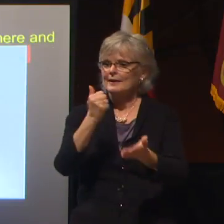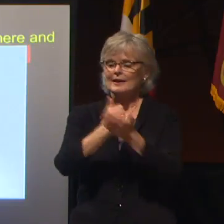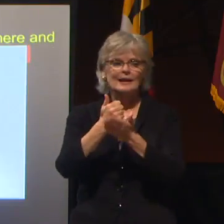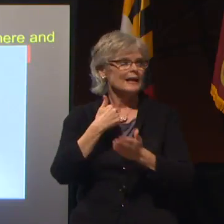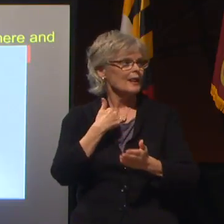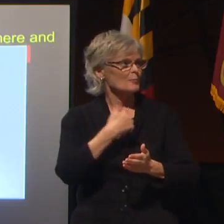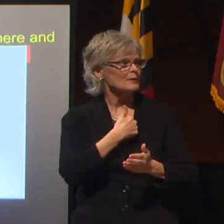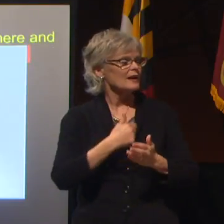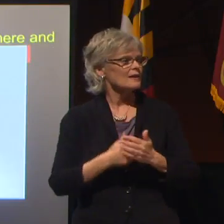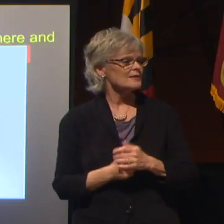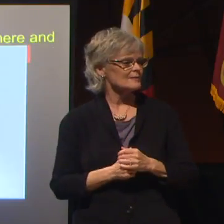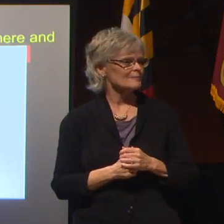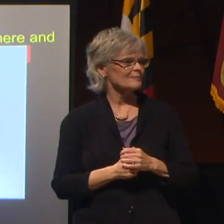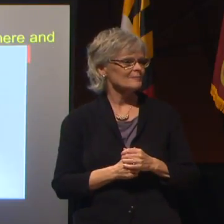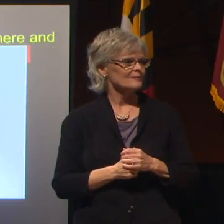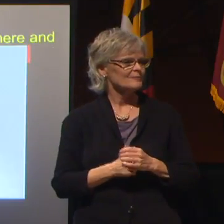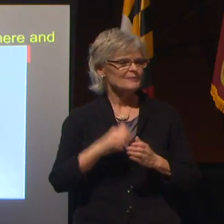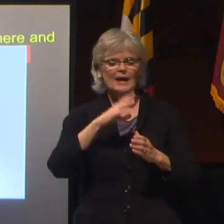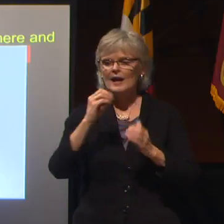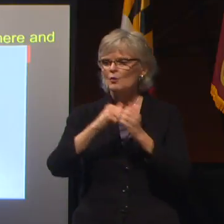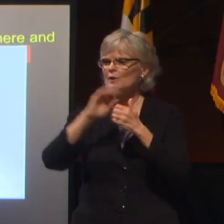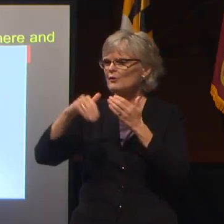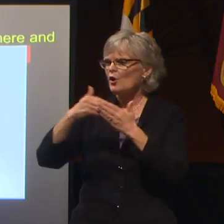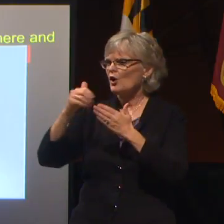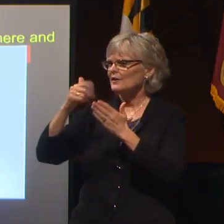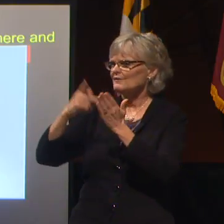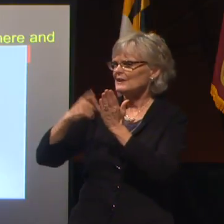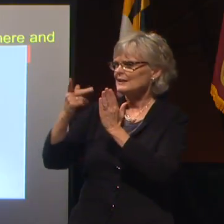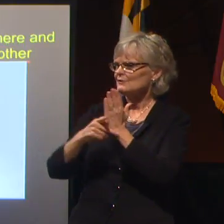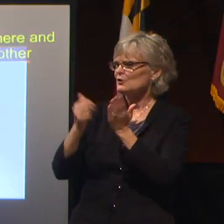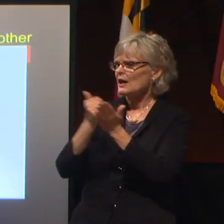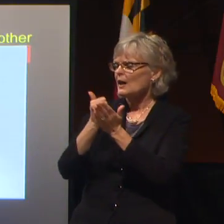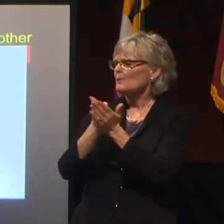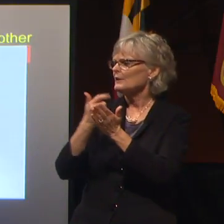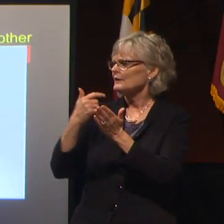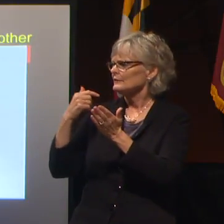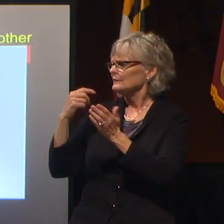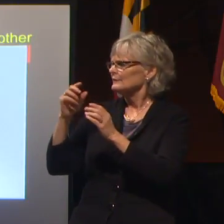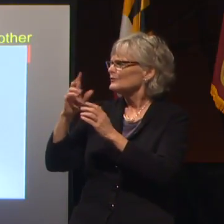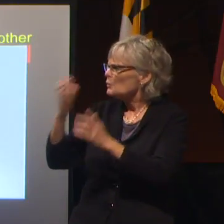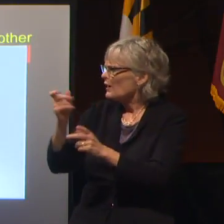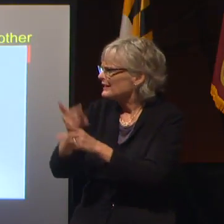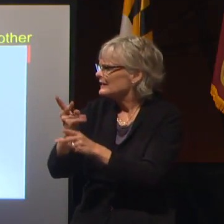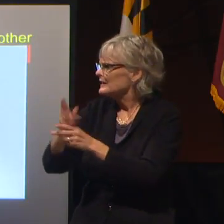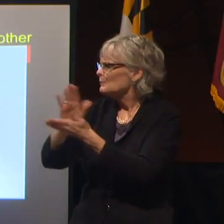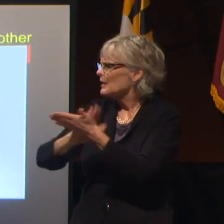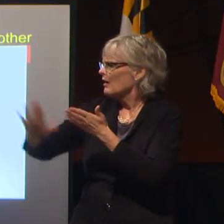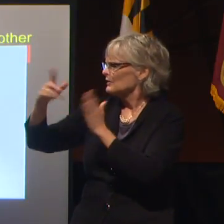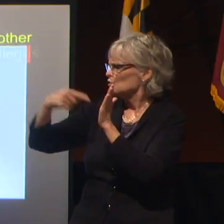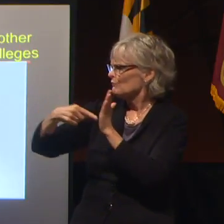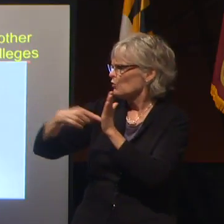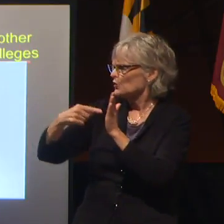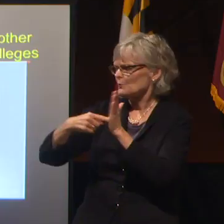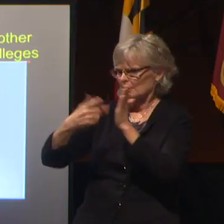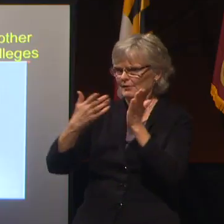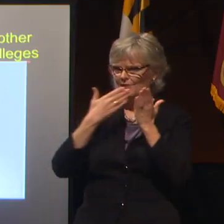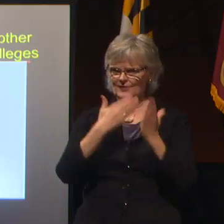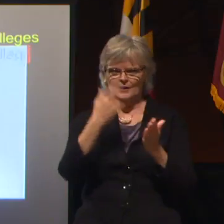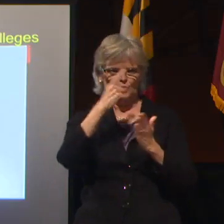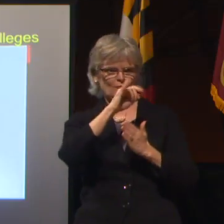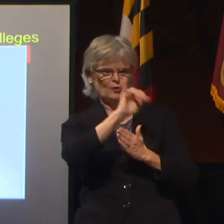That sum, along with all the other initiatives and helping to keep college affordable under your leadership for our state,